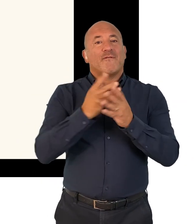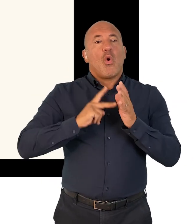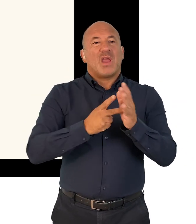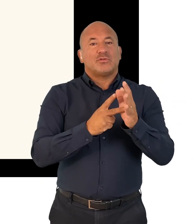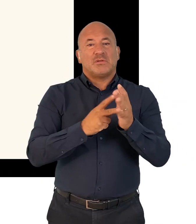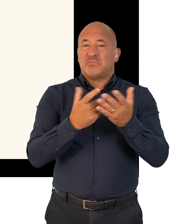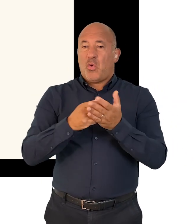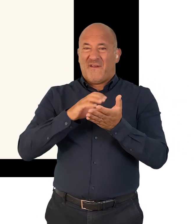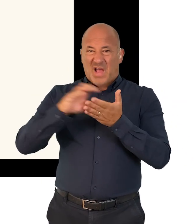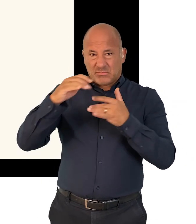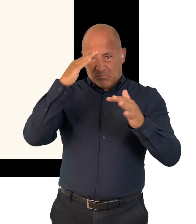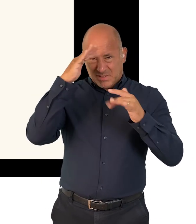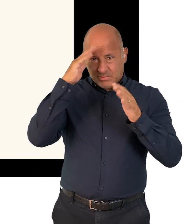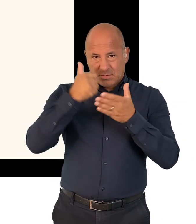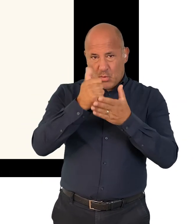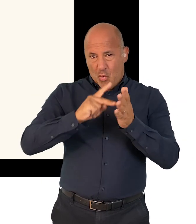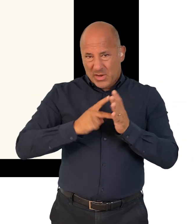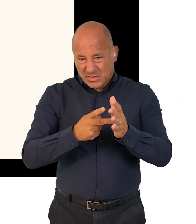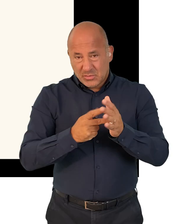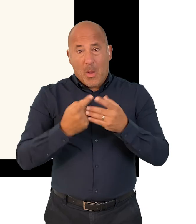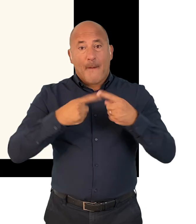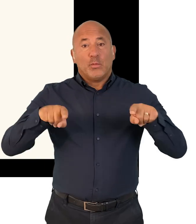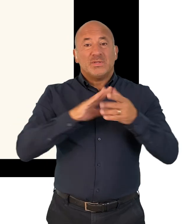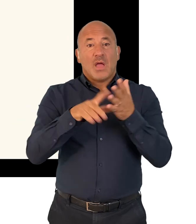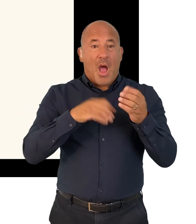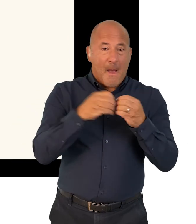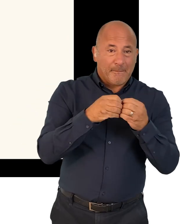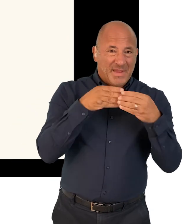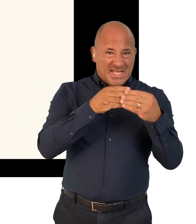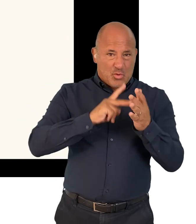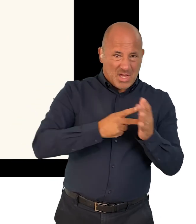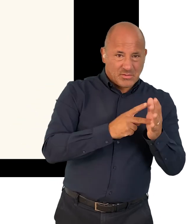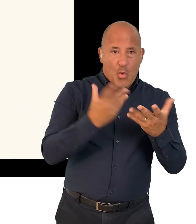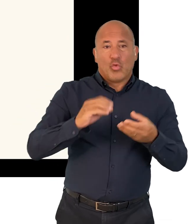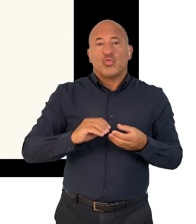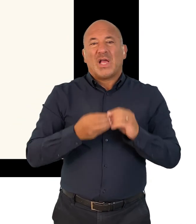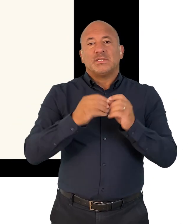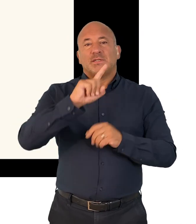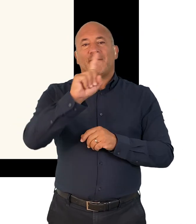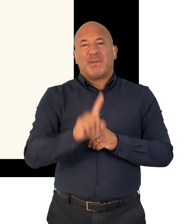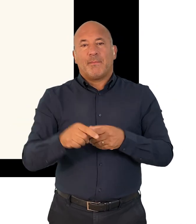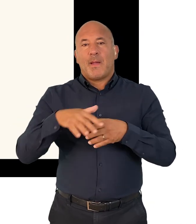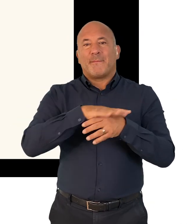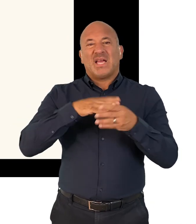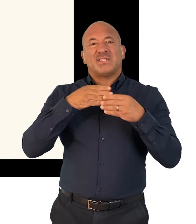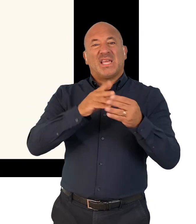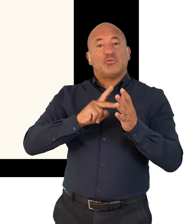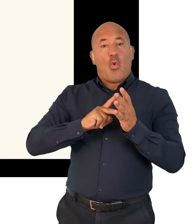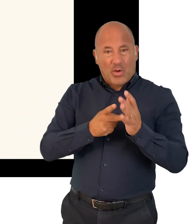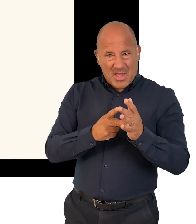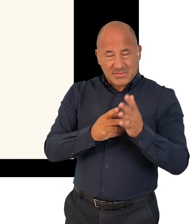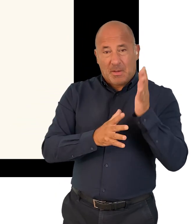organisation, investment principles supported organisation, music hub lead organisation, or creative people and places